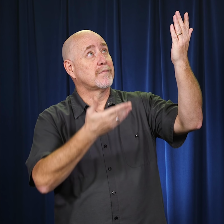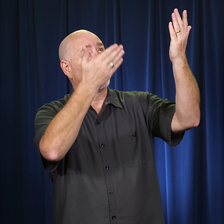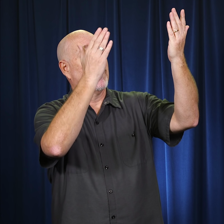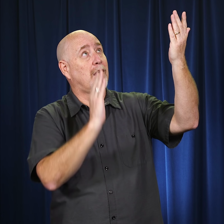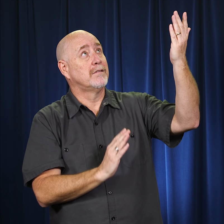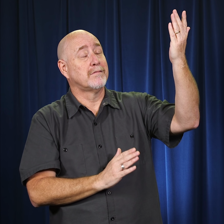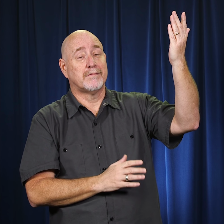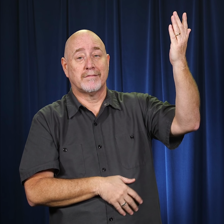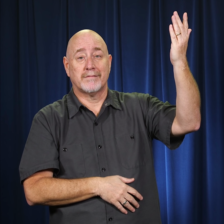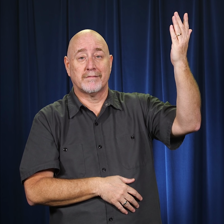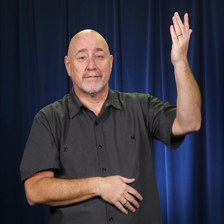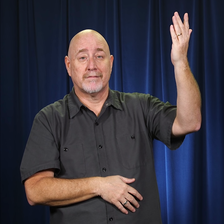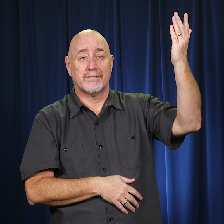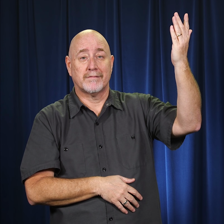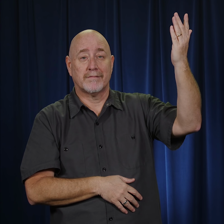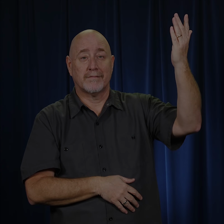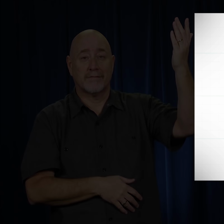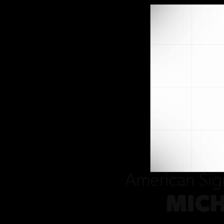from God.